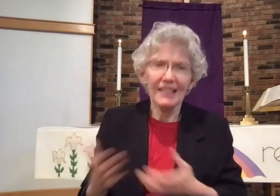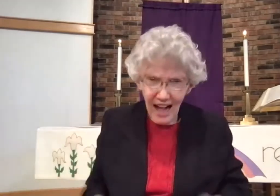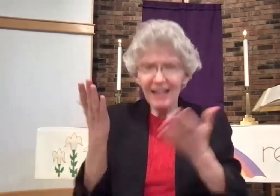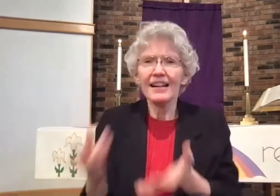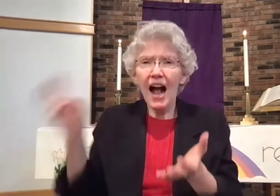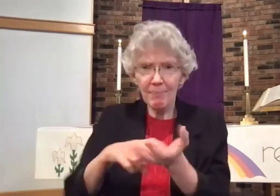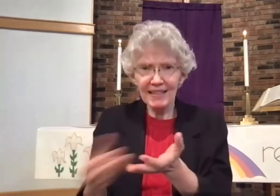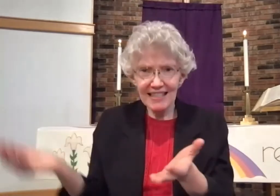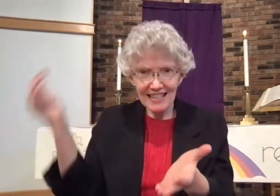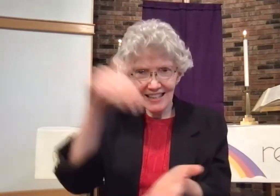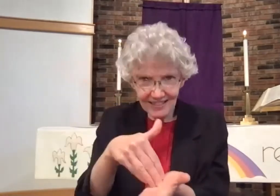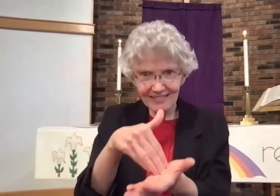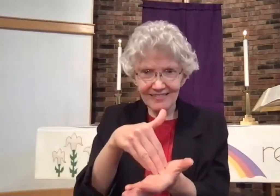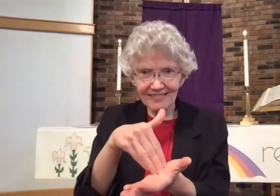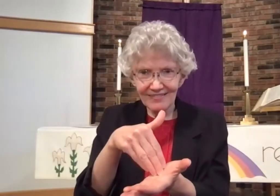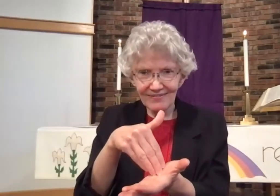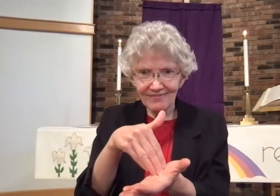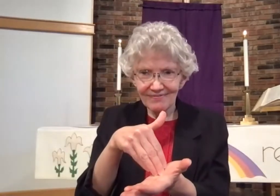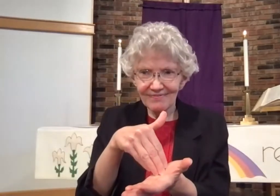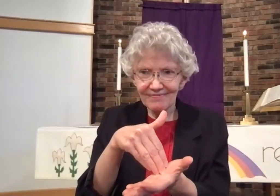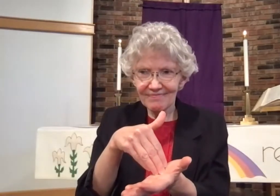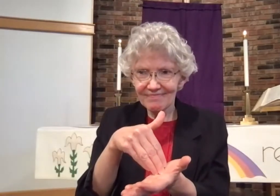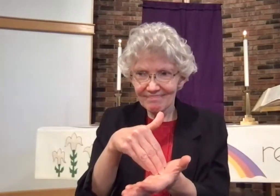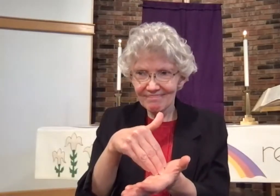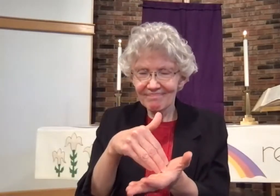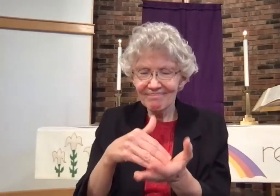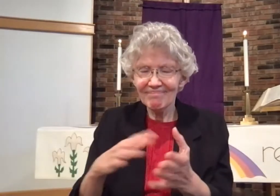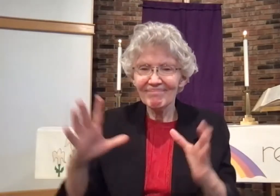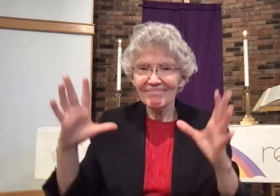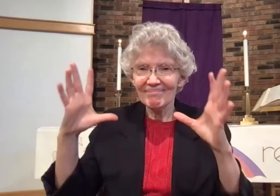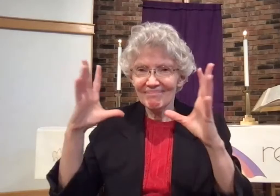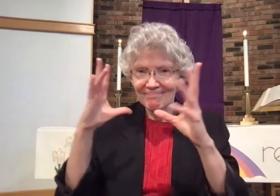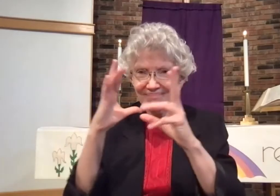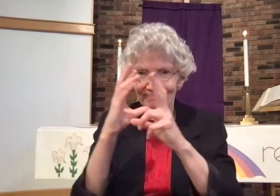God is with us. When we are pushed down, we stand up again.